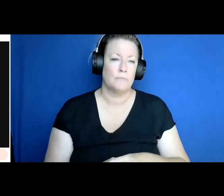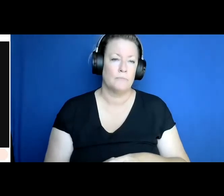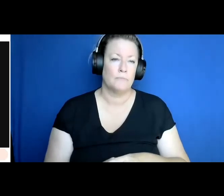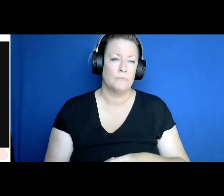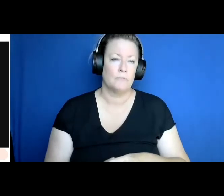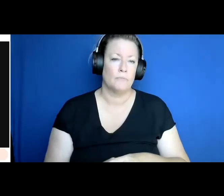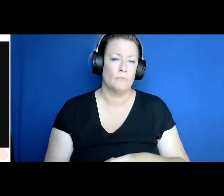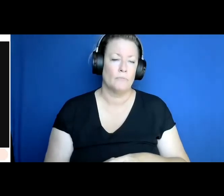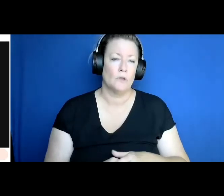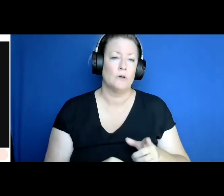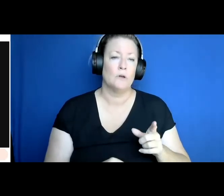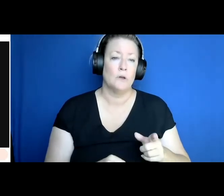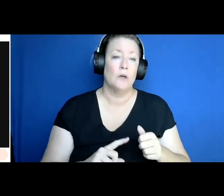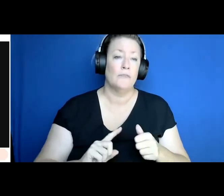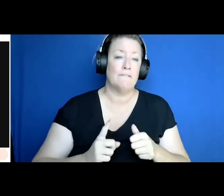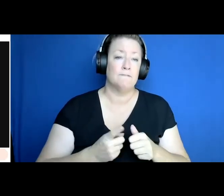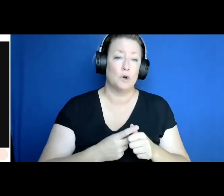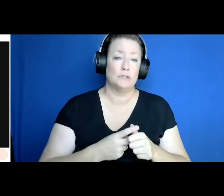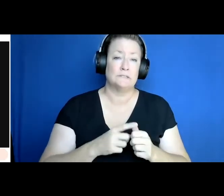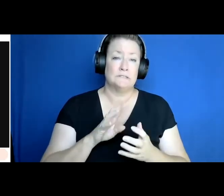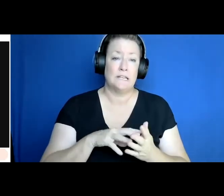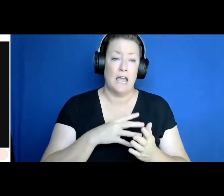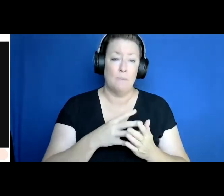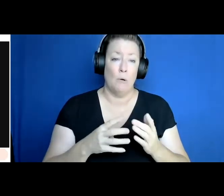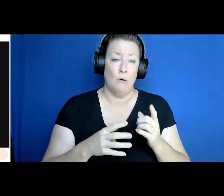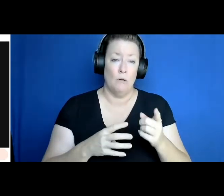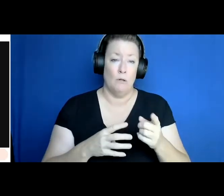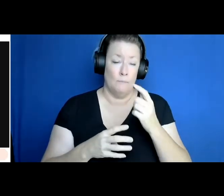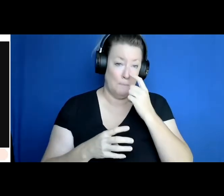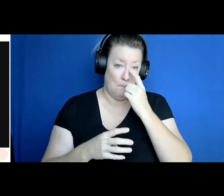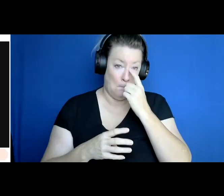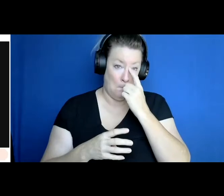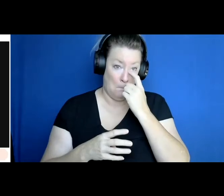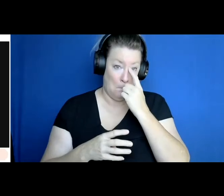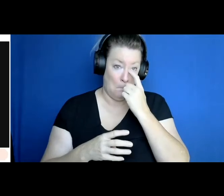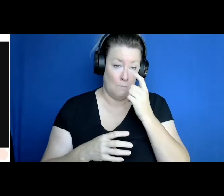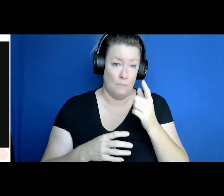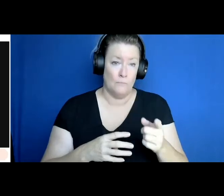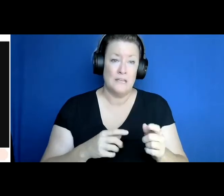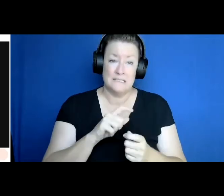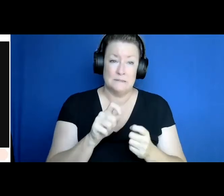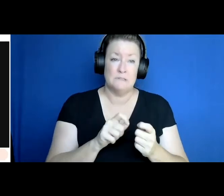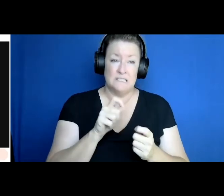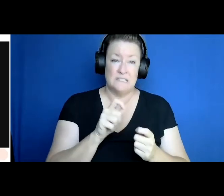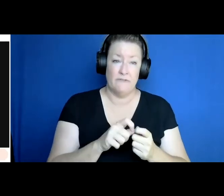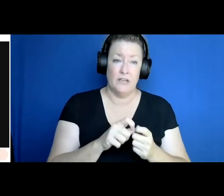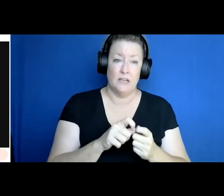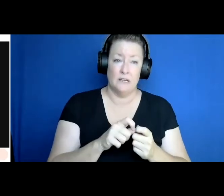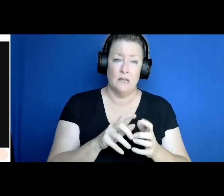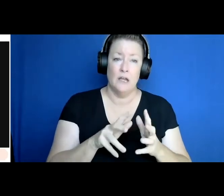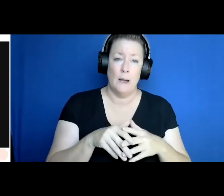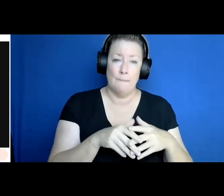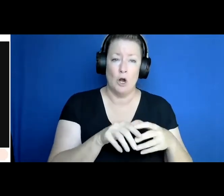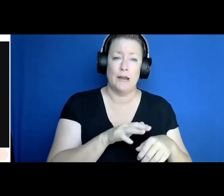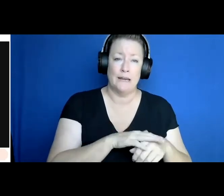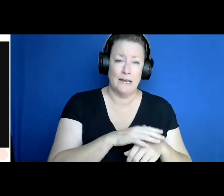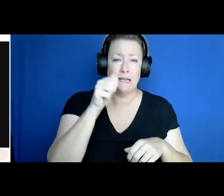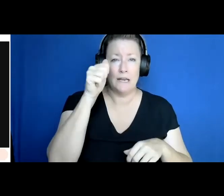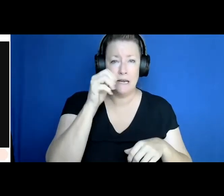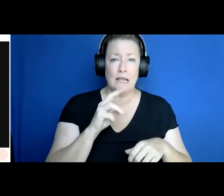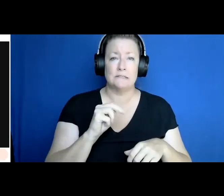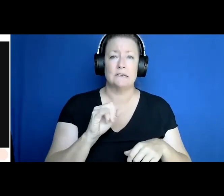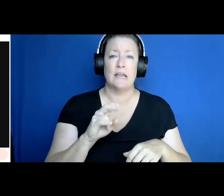So the first table, the one listed at the top, is specific to American Indian and Alaska Native